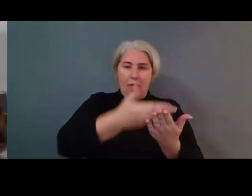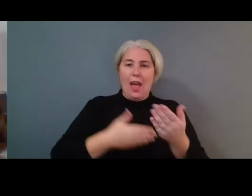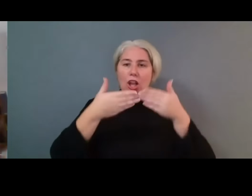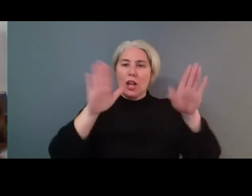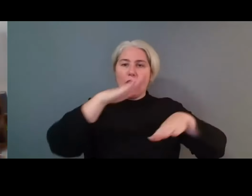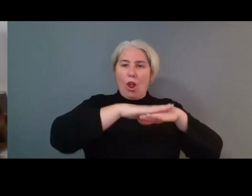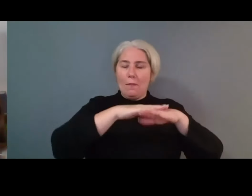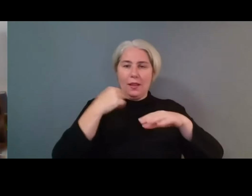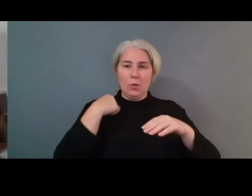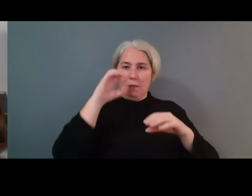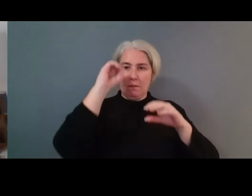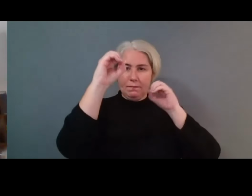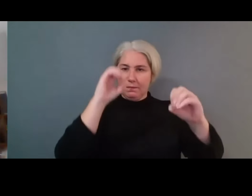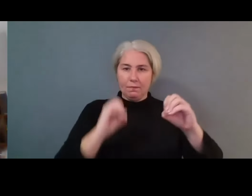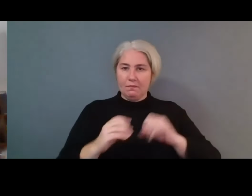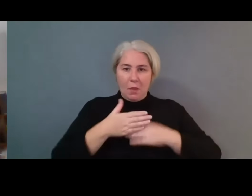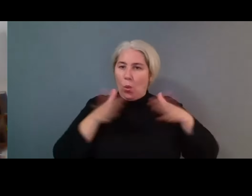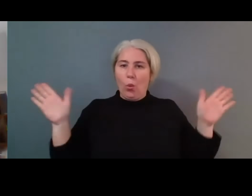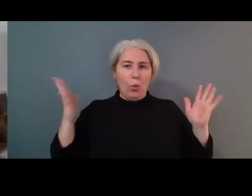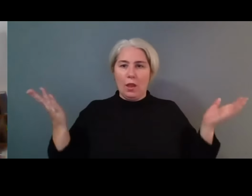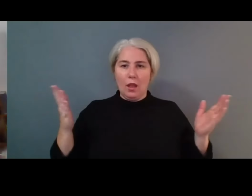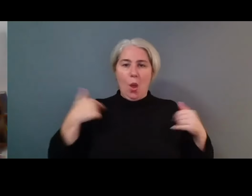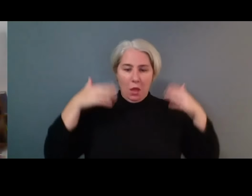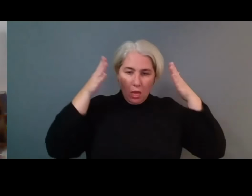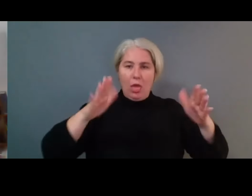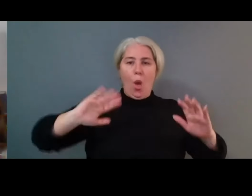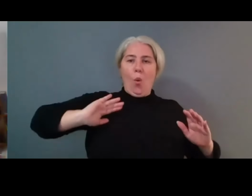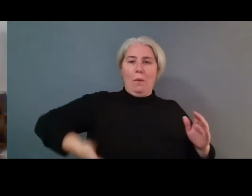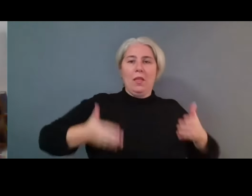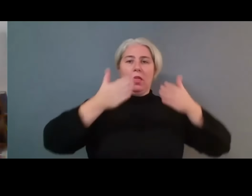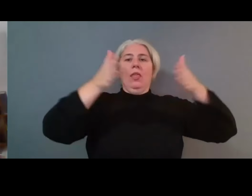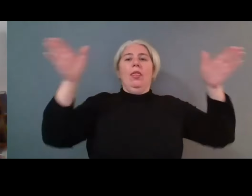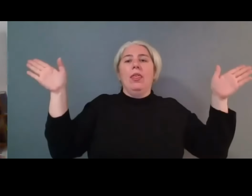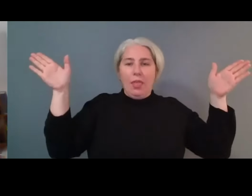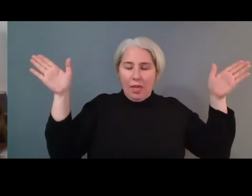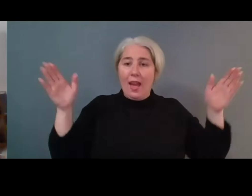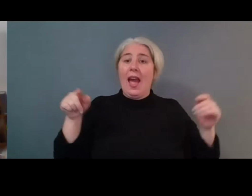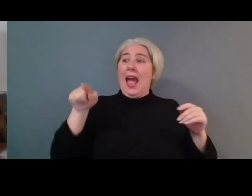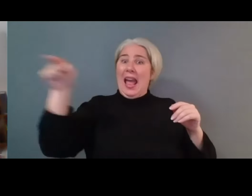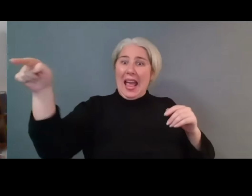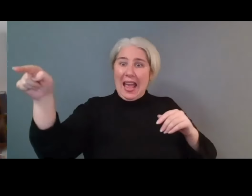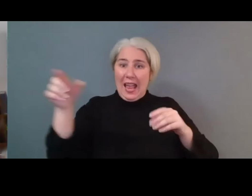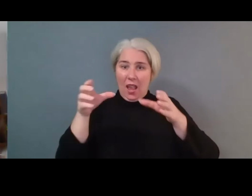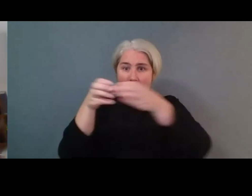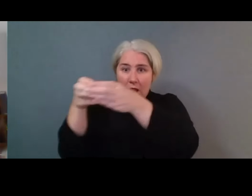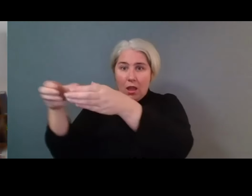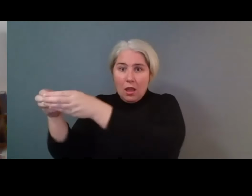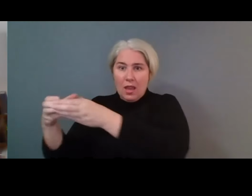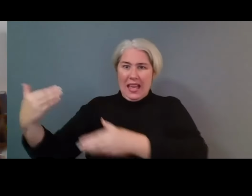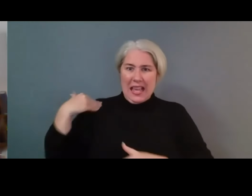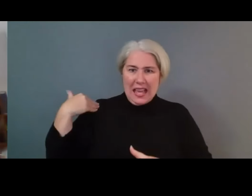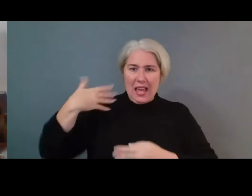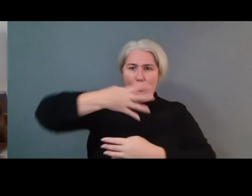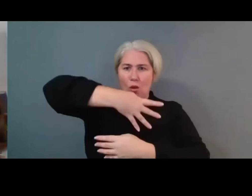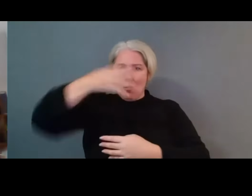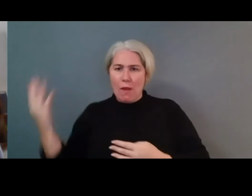were entirely brought in by civil society, and it was very important for the whole committee to have these voices, and